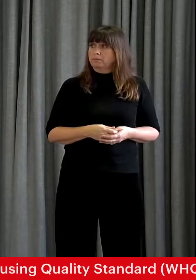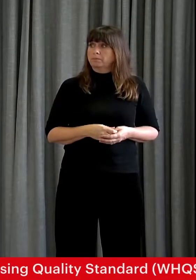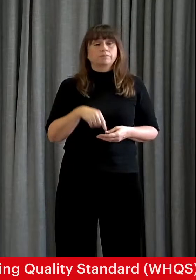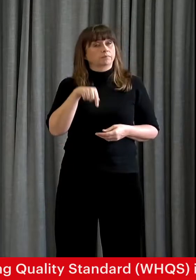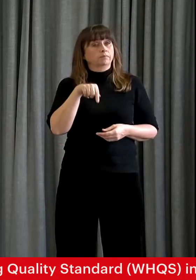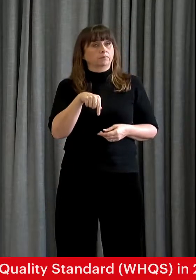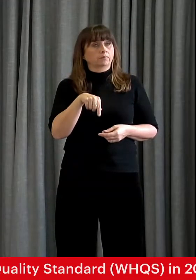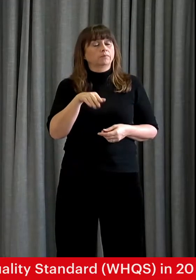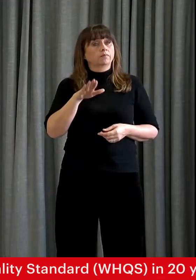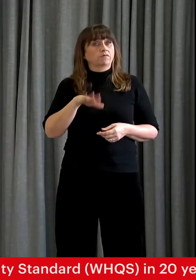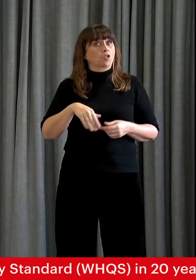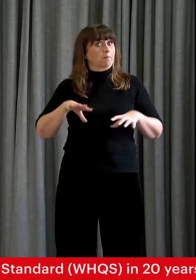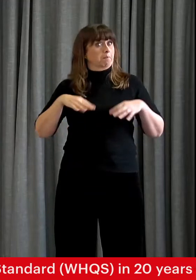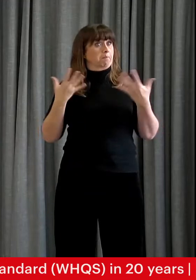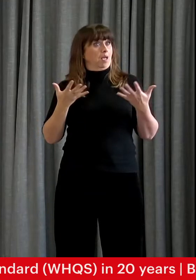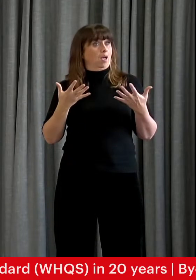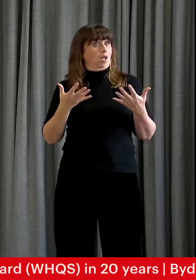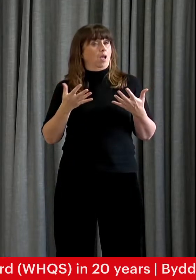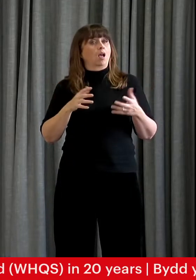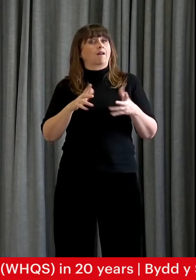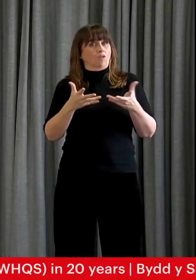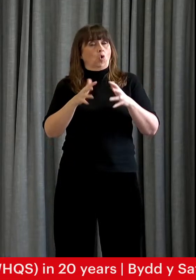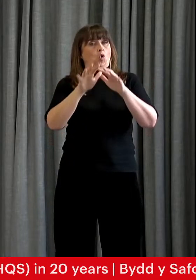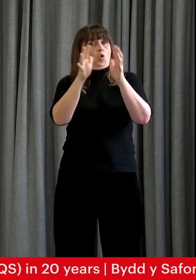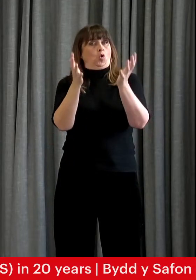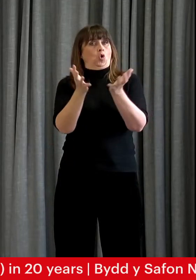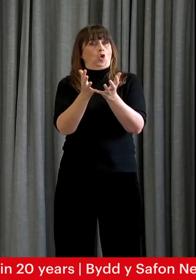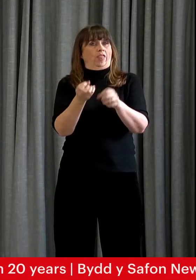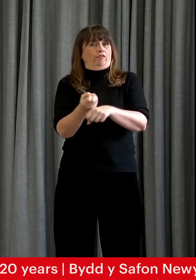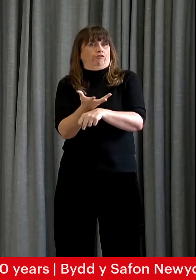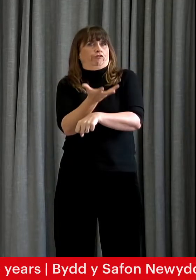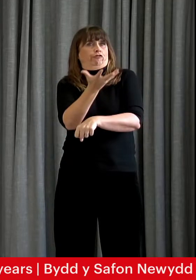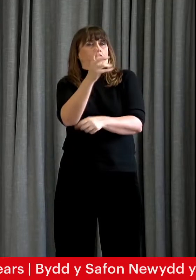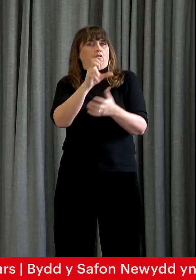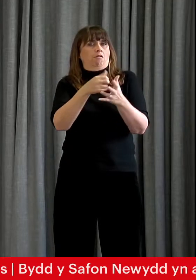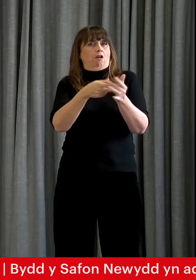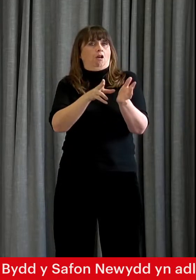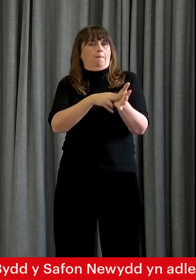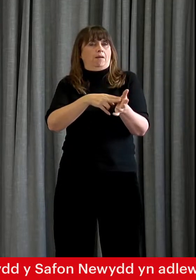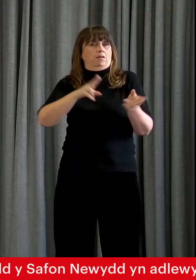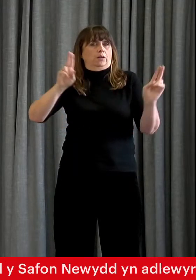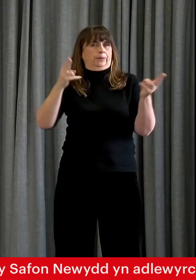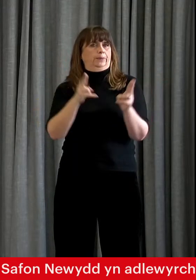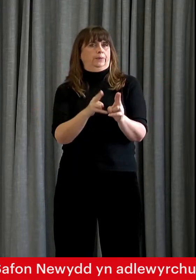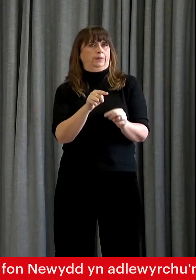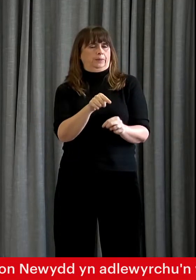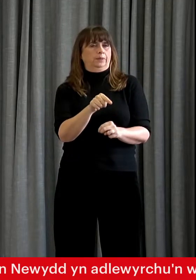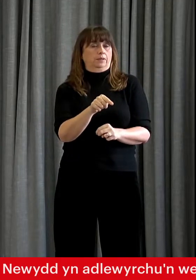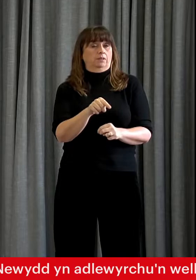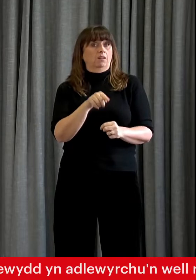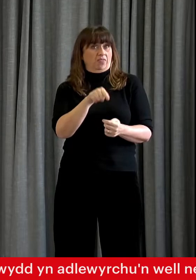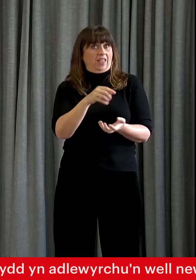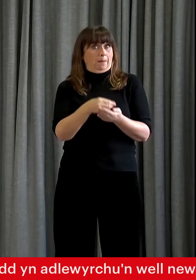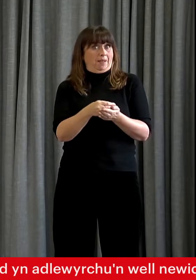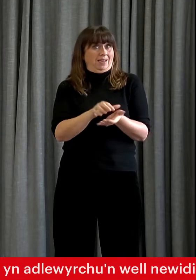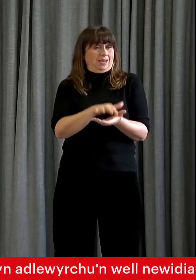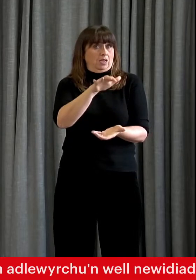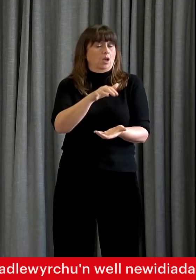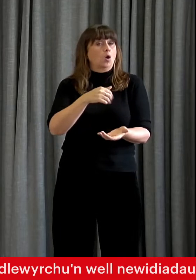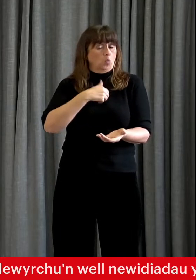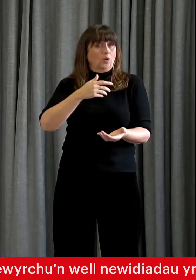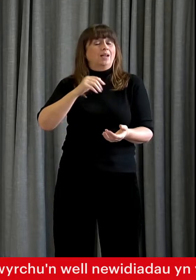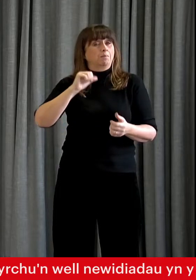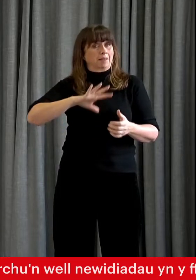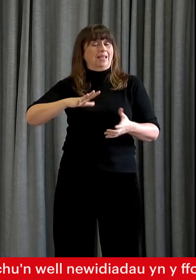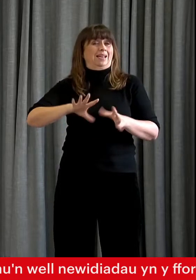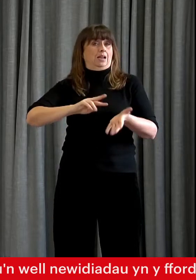of the programme we already had for decarbonisation. That's not coming out of a transfer. We've always intended to decarbonise our social